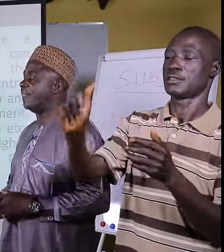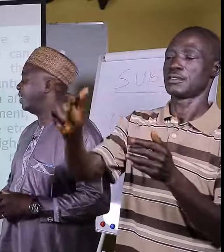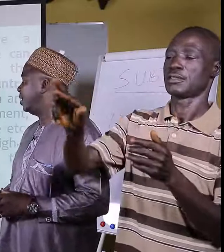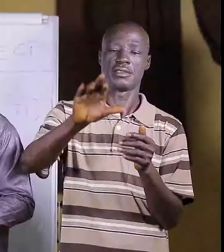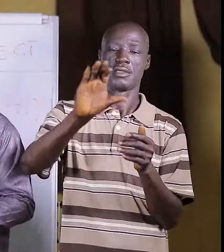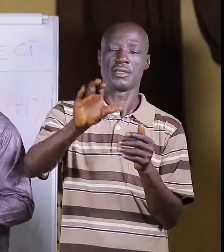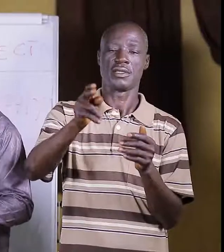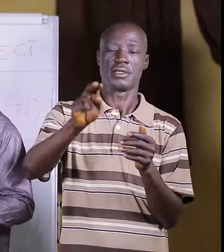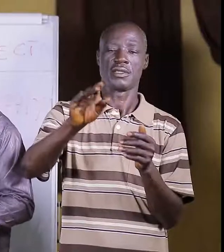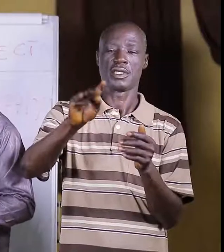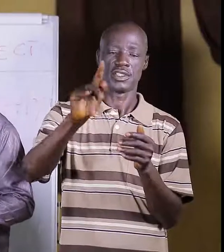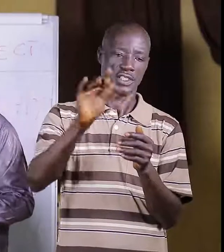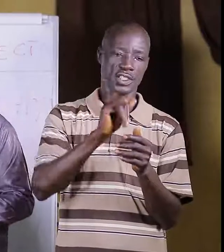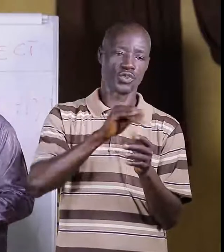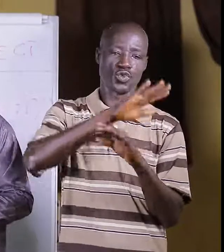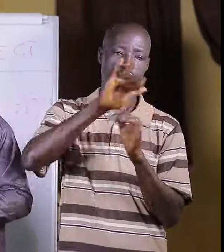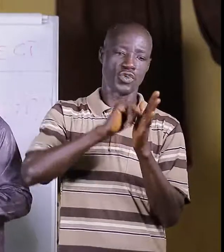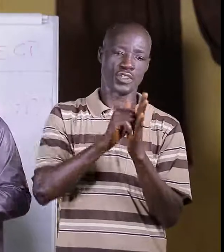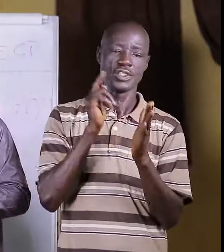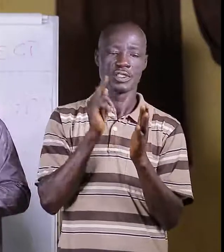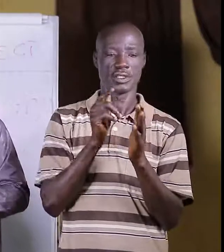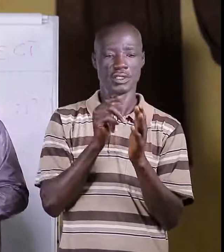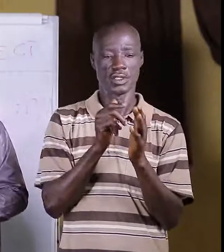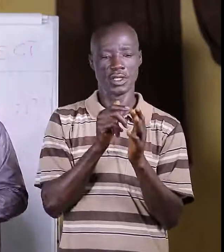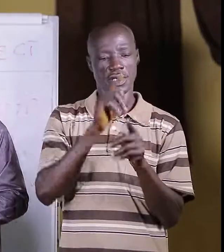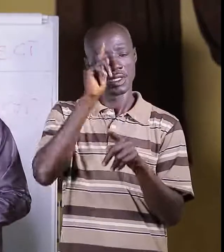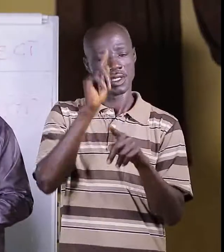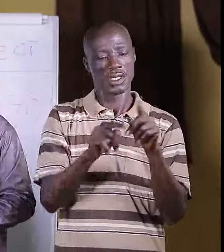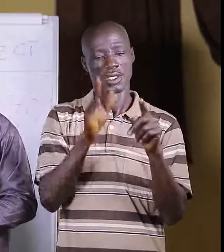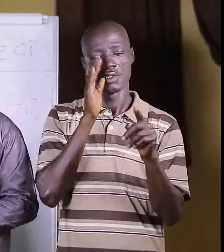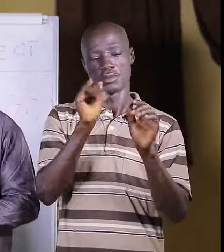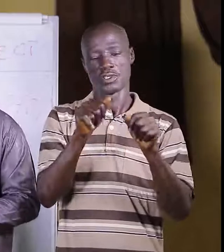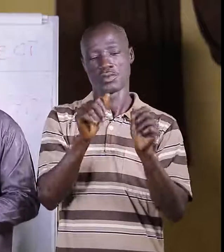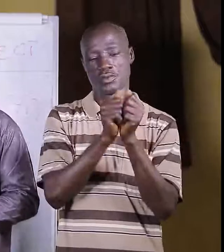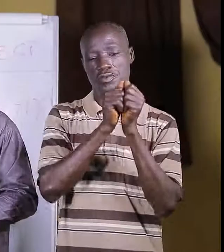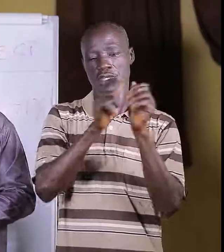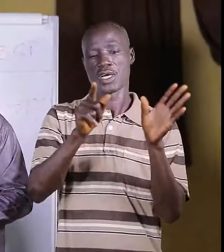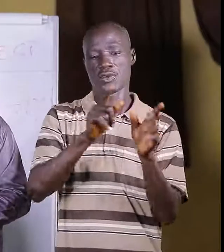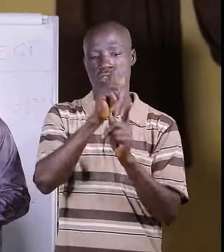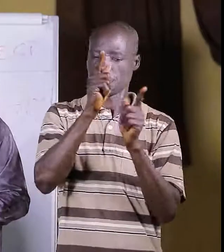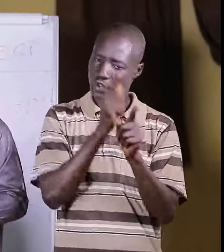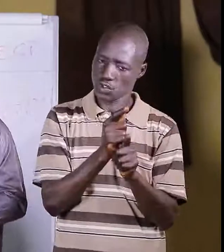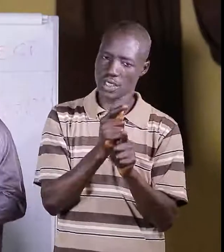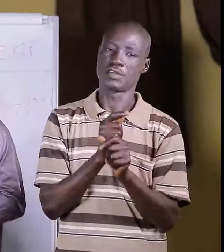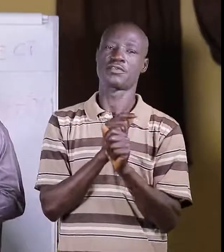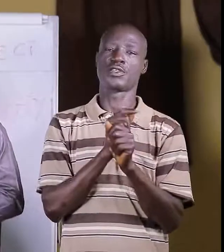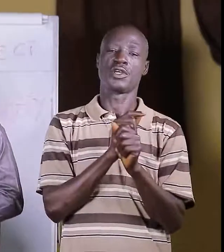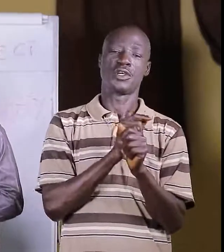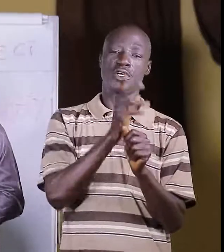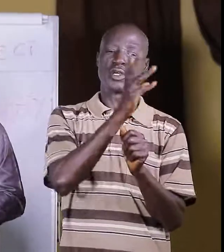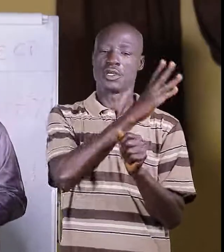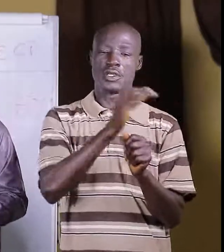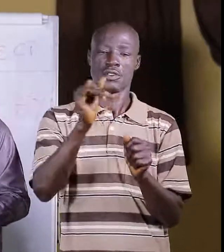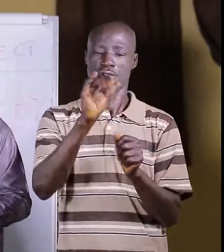etc. All these things cannot be possible if you do not have the knowledge of geography.